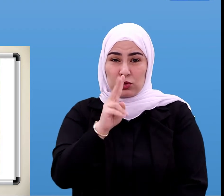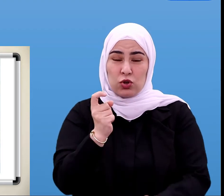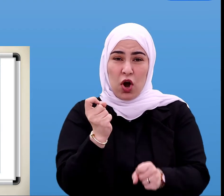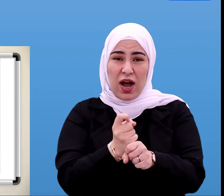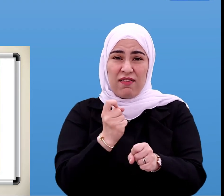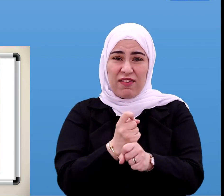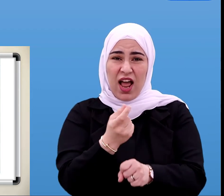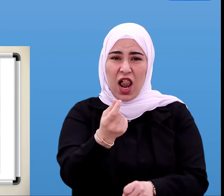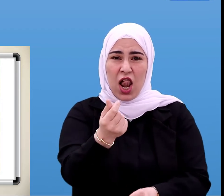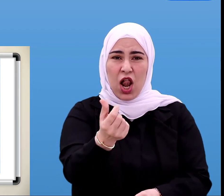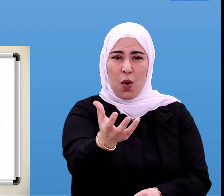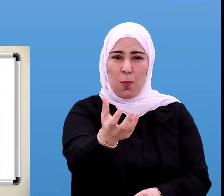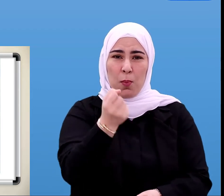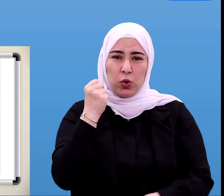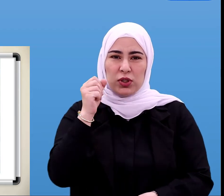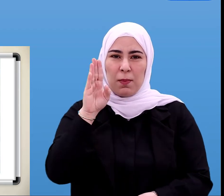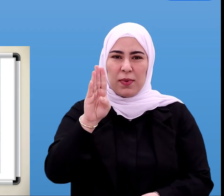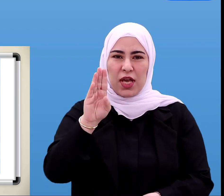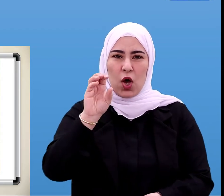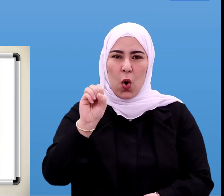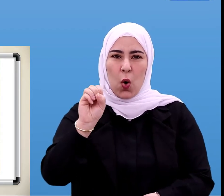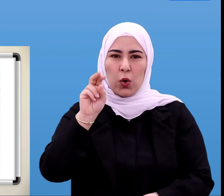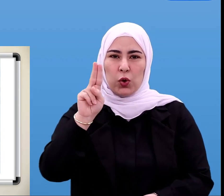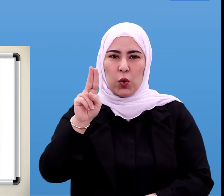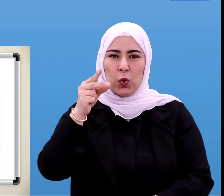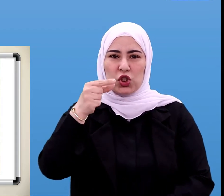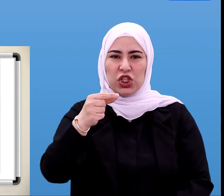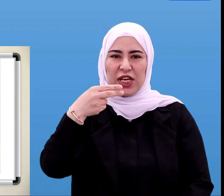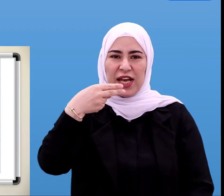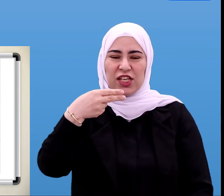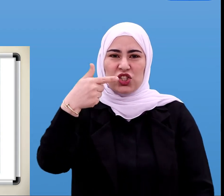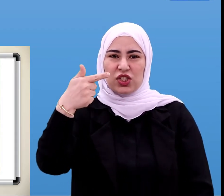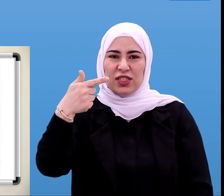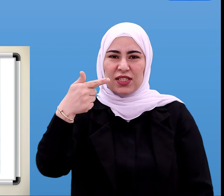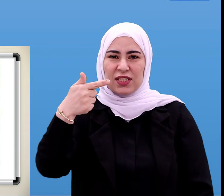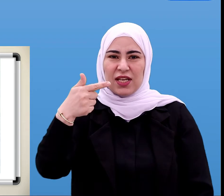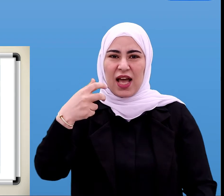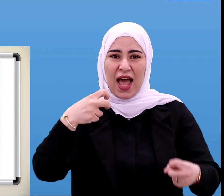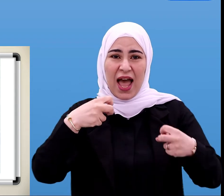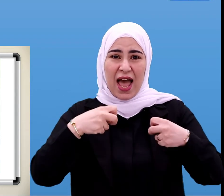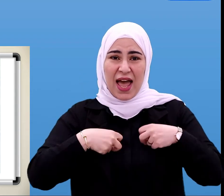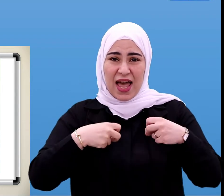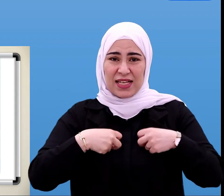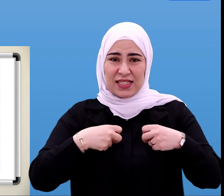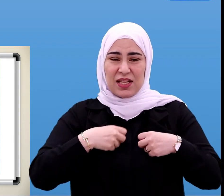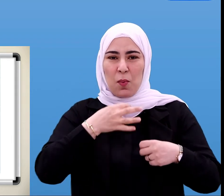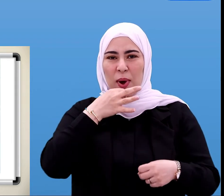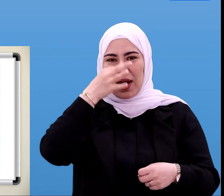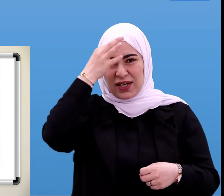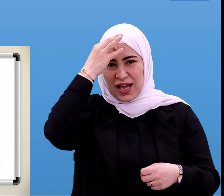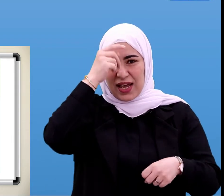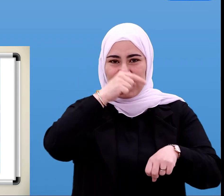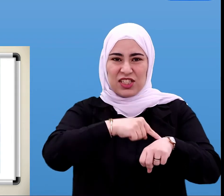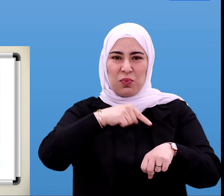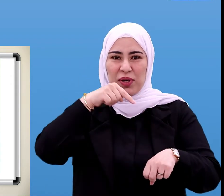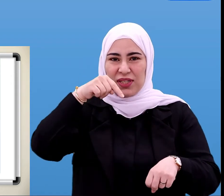Bought. Has bought. Has here indicates that this sentence is in the present perfect and the verb coming after